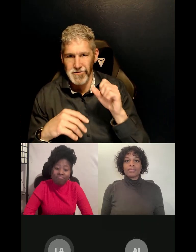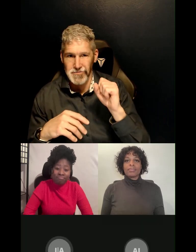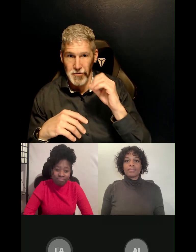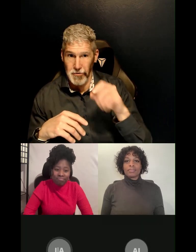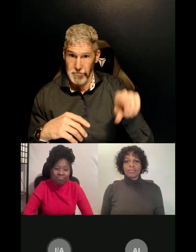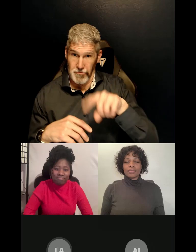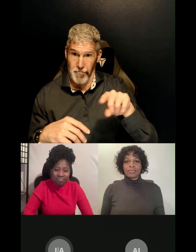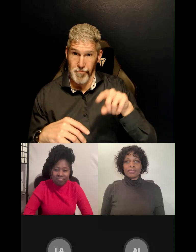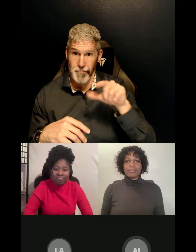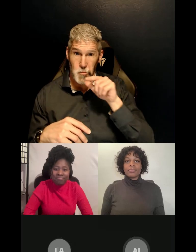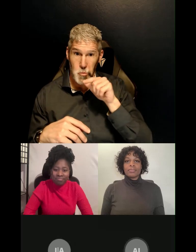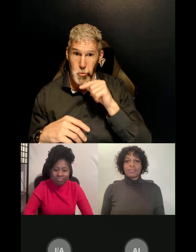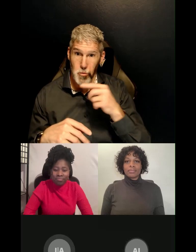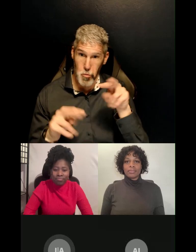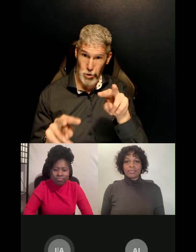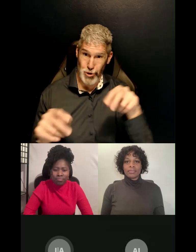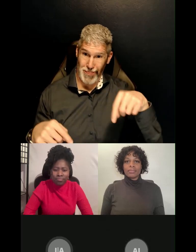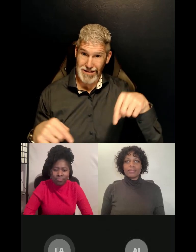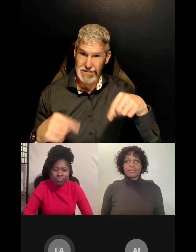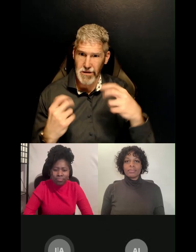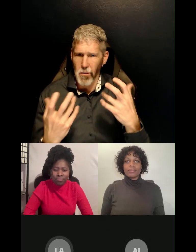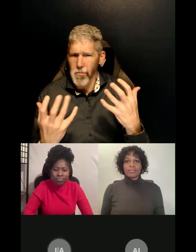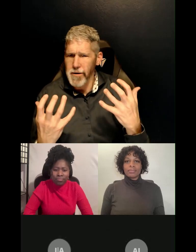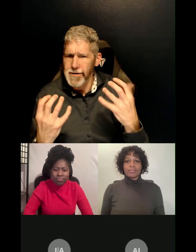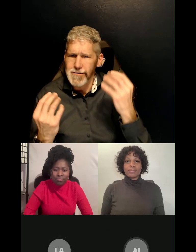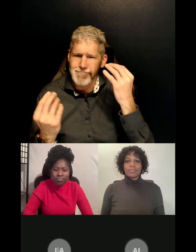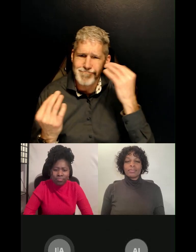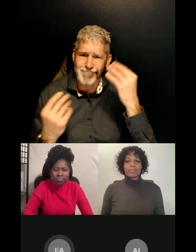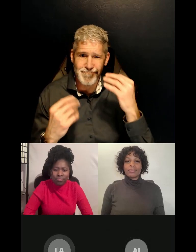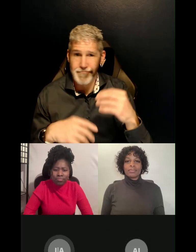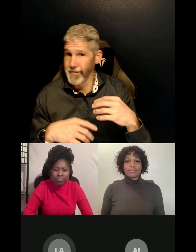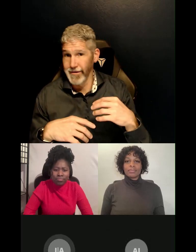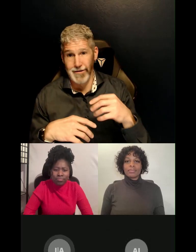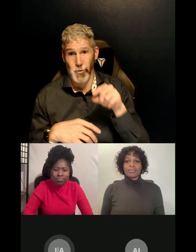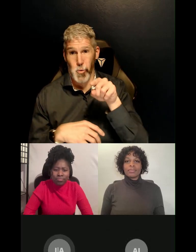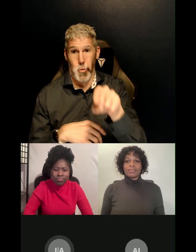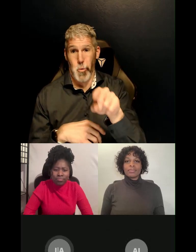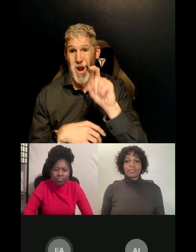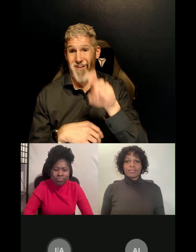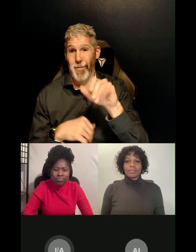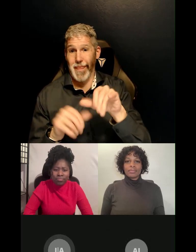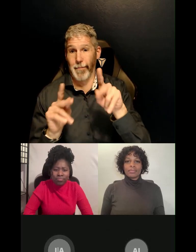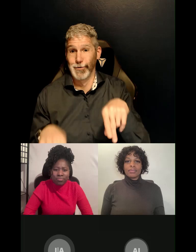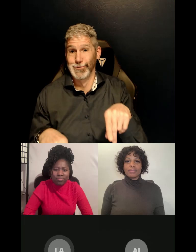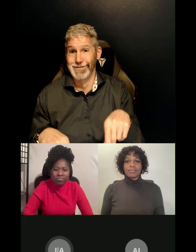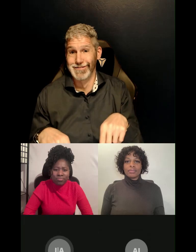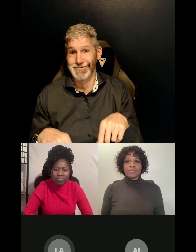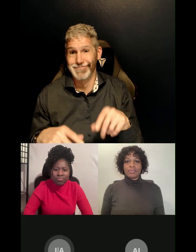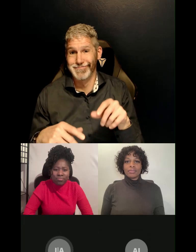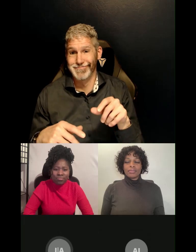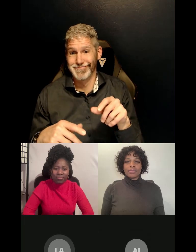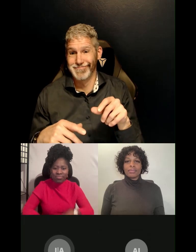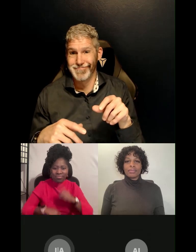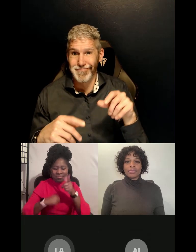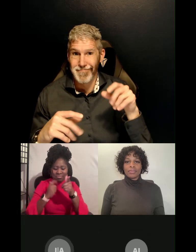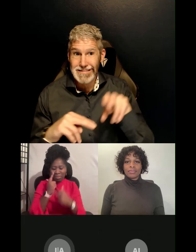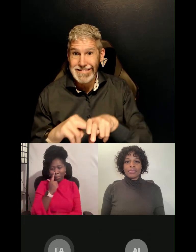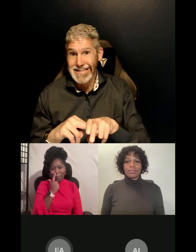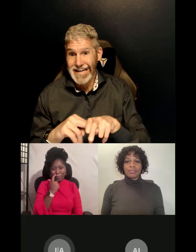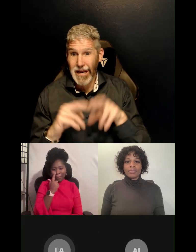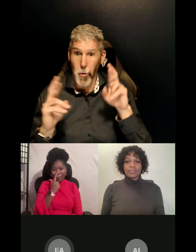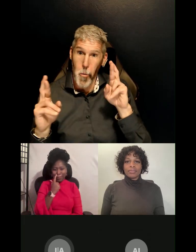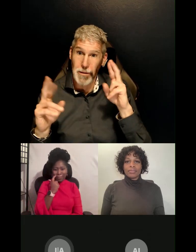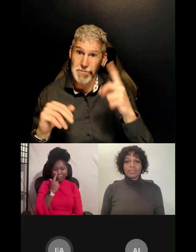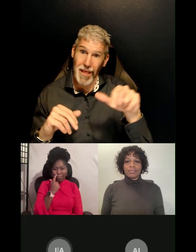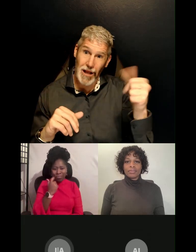other deaf individuals. So those of you who are watching and are thinking, wanting to be in the industry,